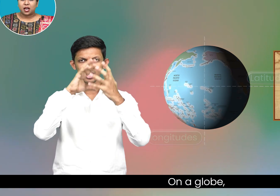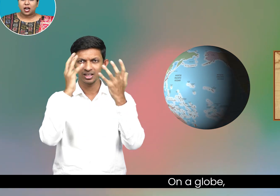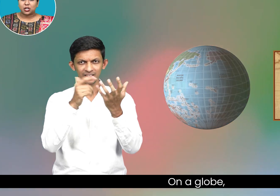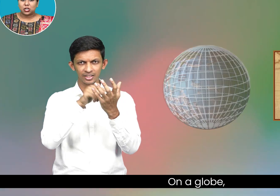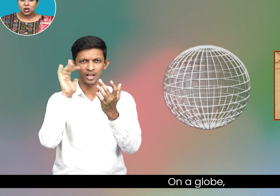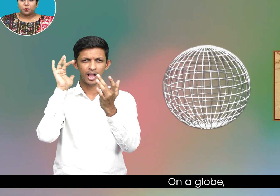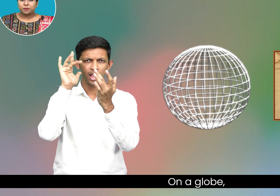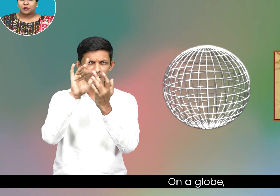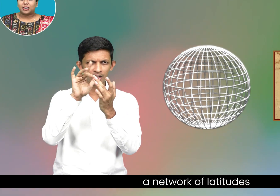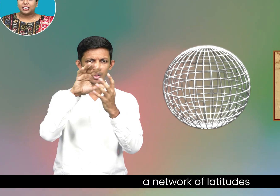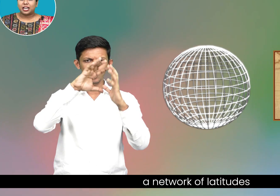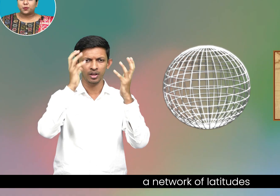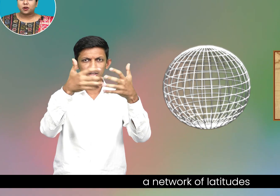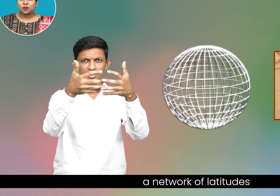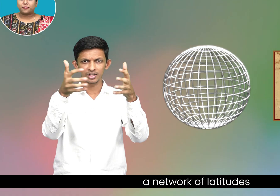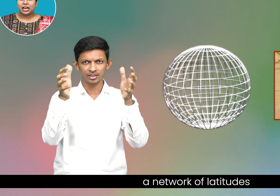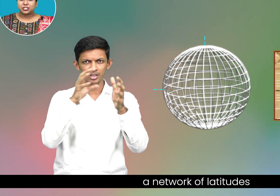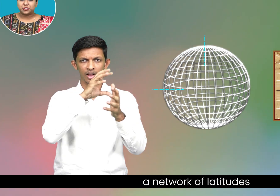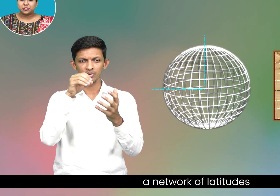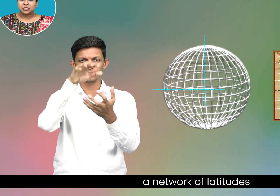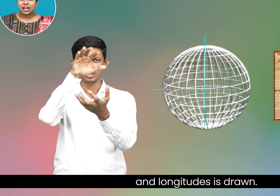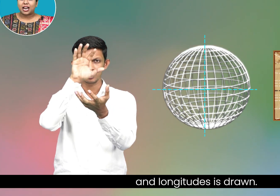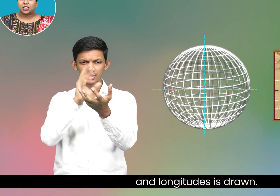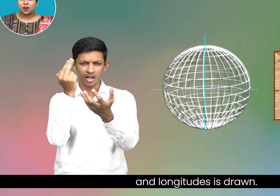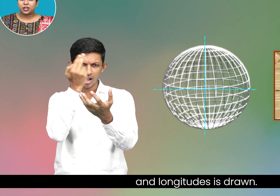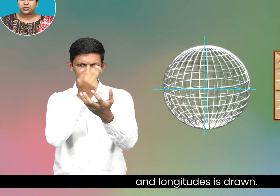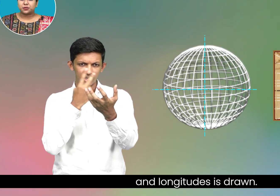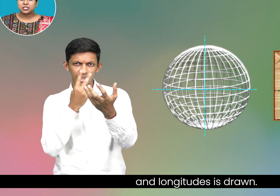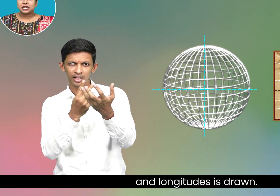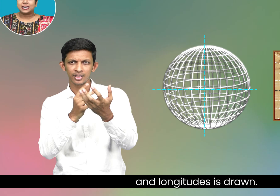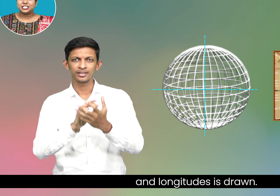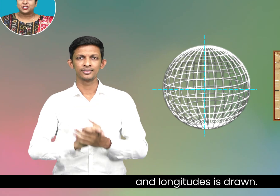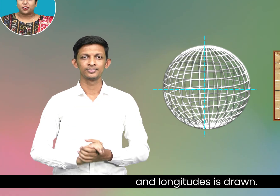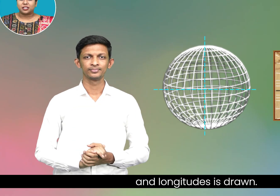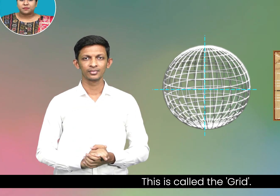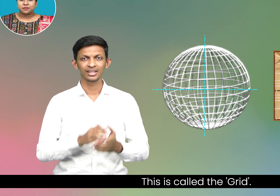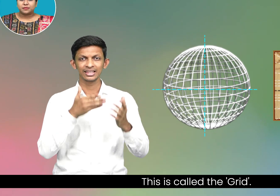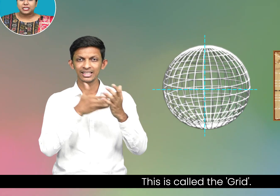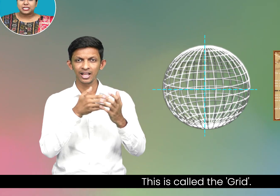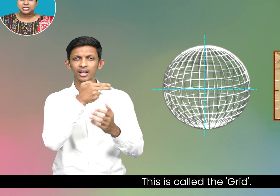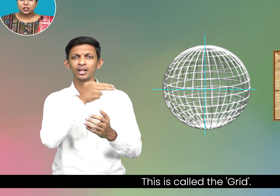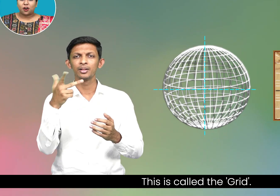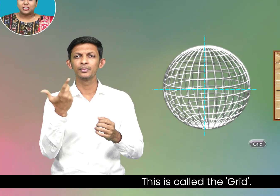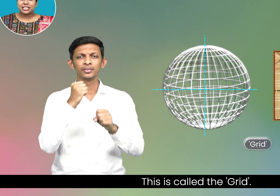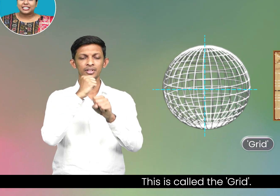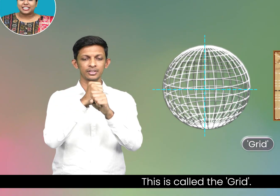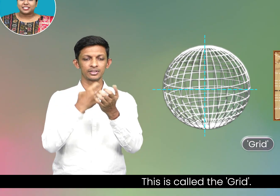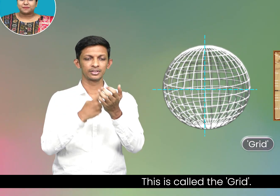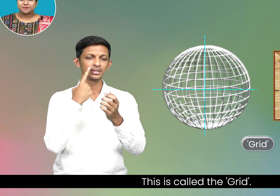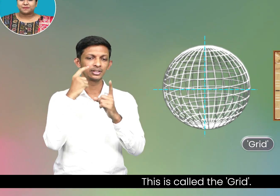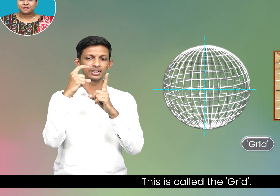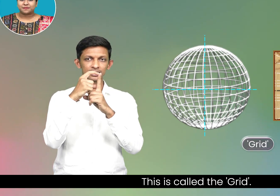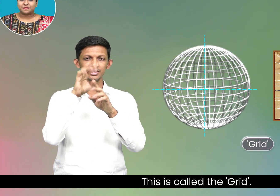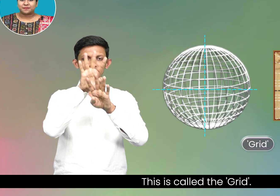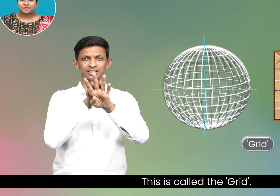A globe, a network of latitudes and longitudes is drawn. This is called the grid.